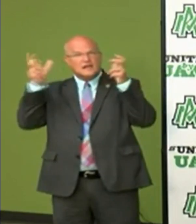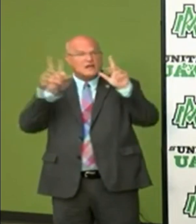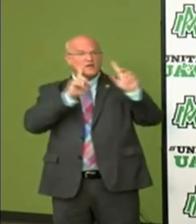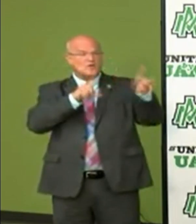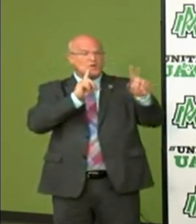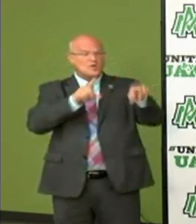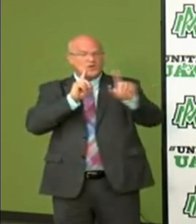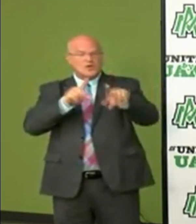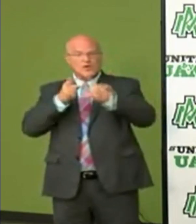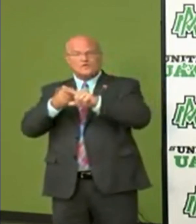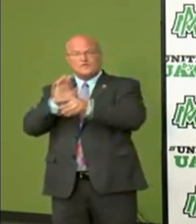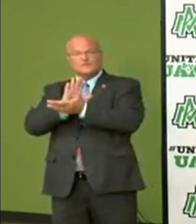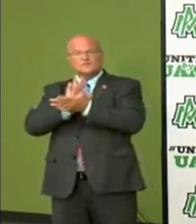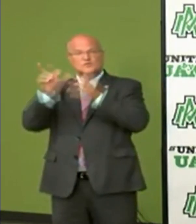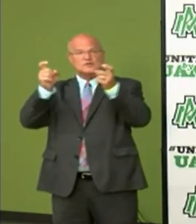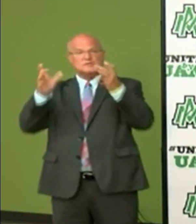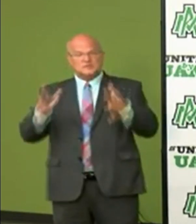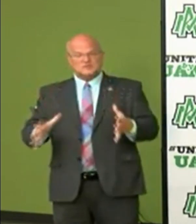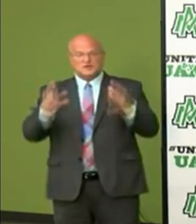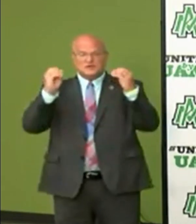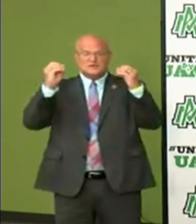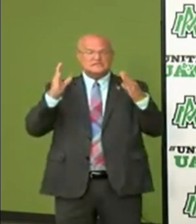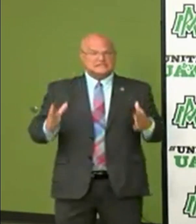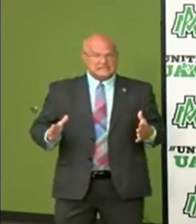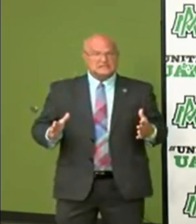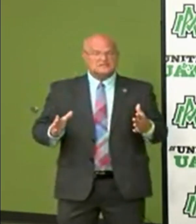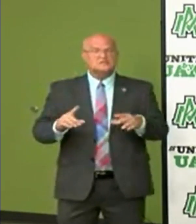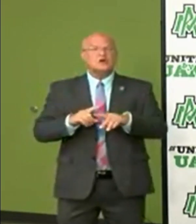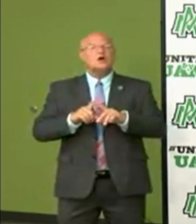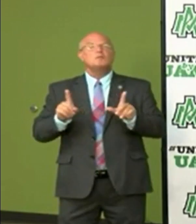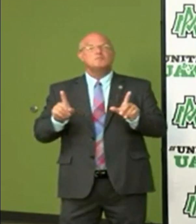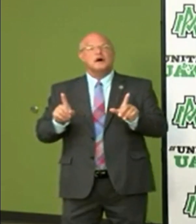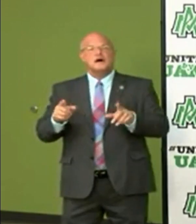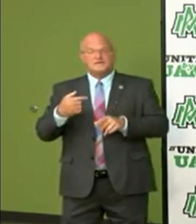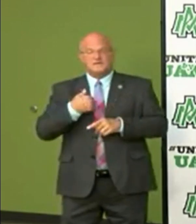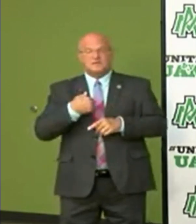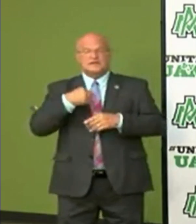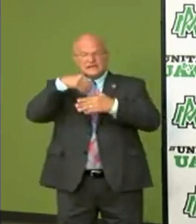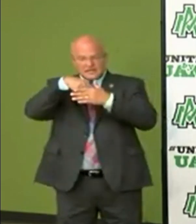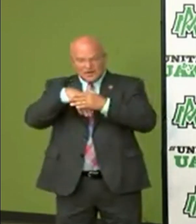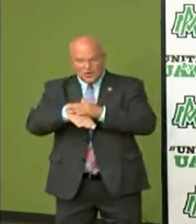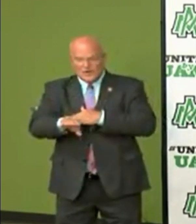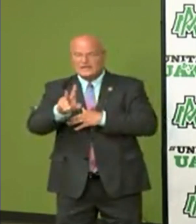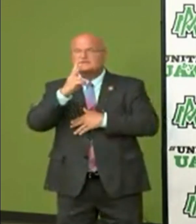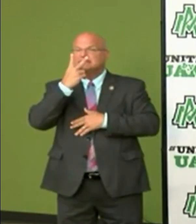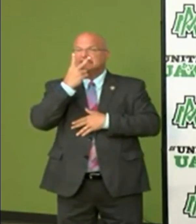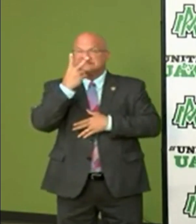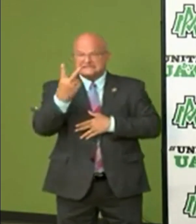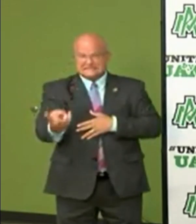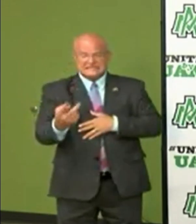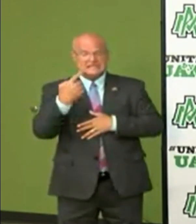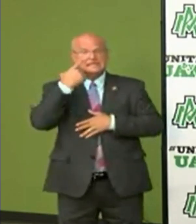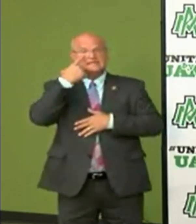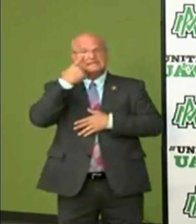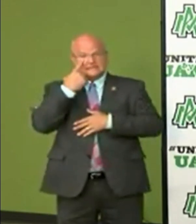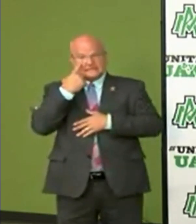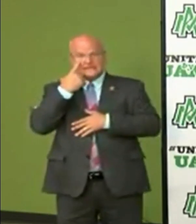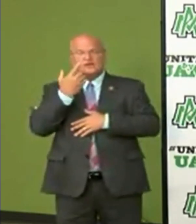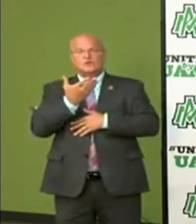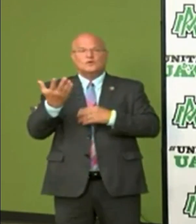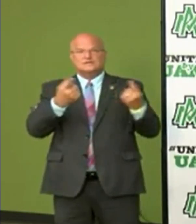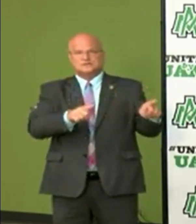reports from school administrators and teachers, but it's another thing to be there actually to visually